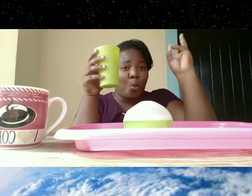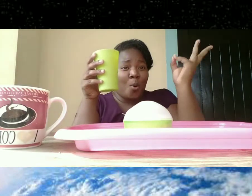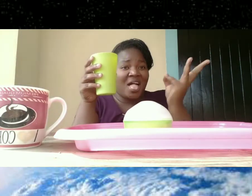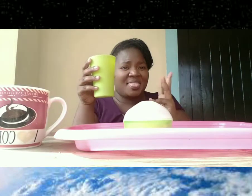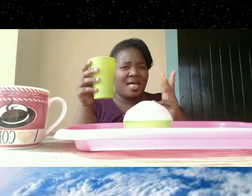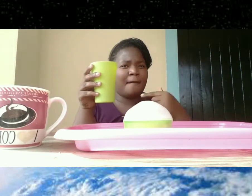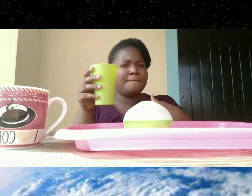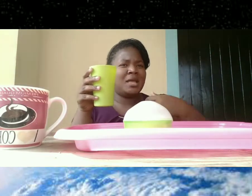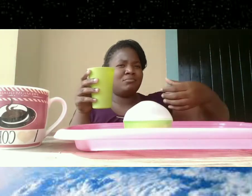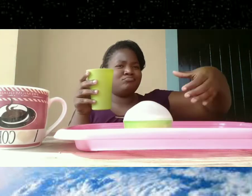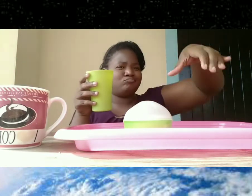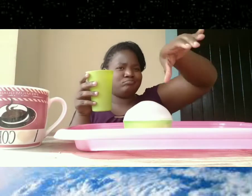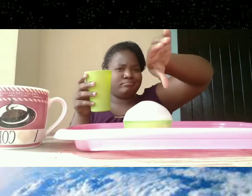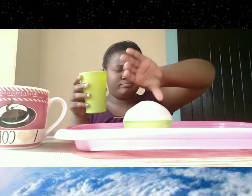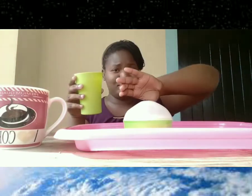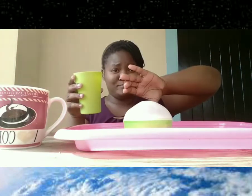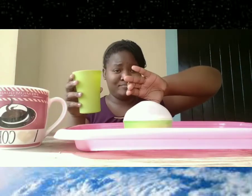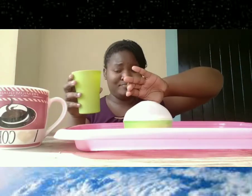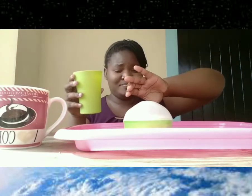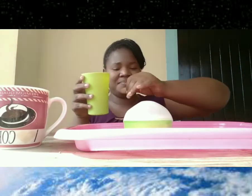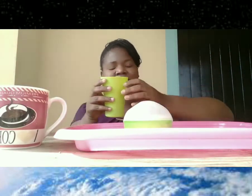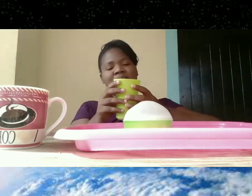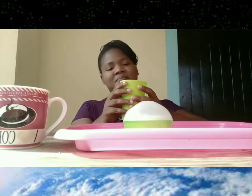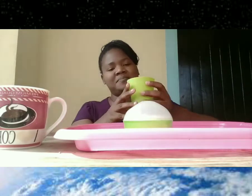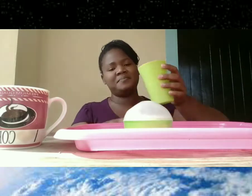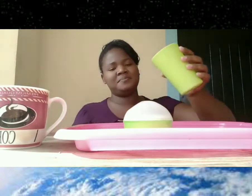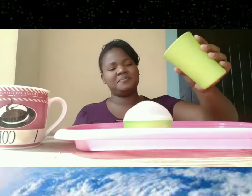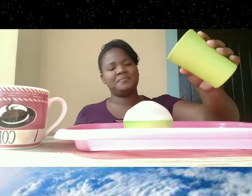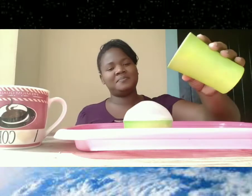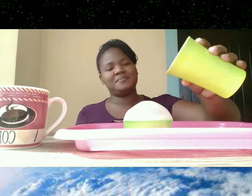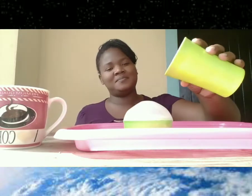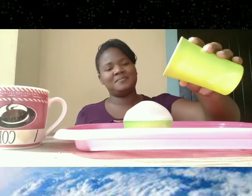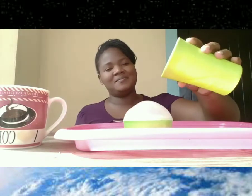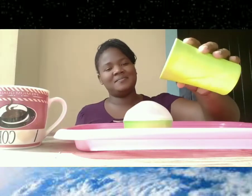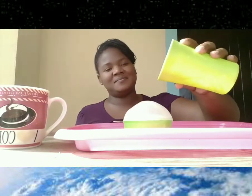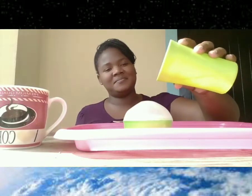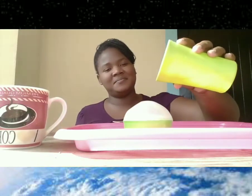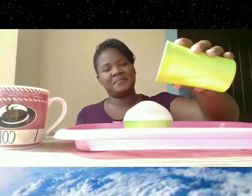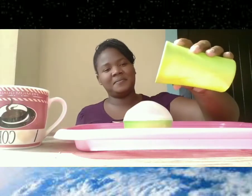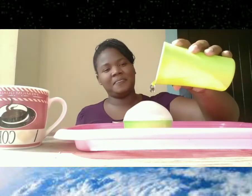And the cold weather, I'm going to throw it on the atmosphere.